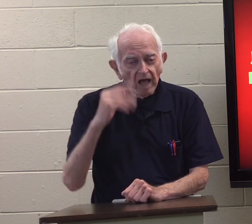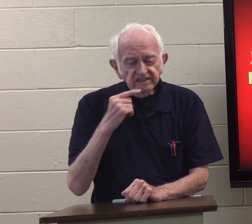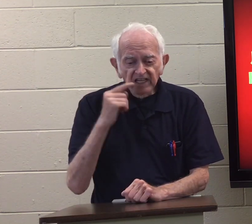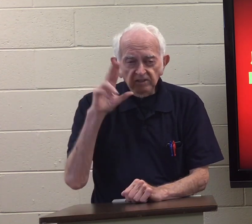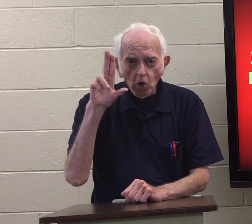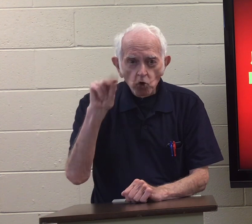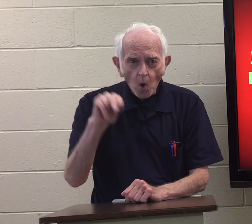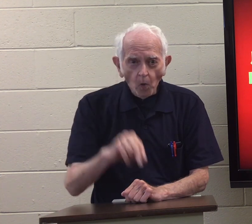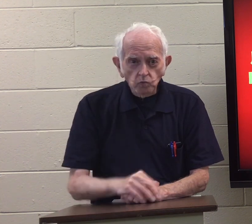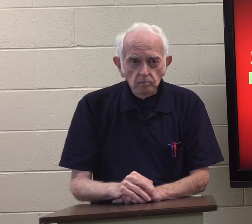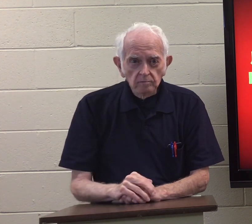God says no.